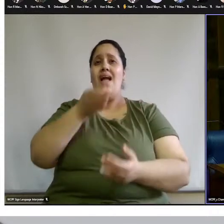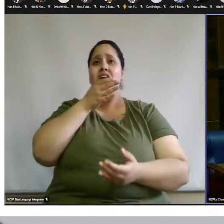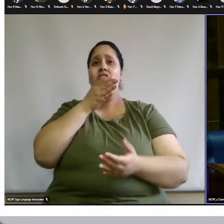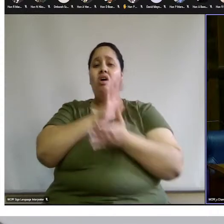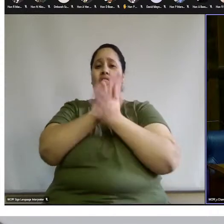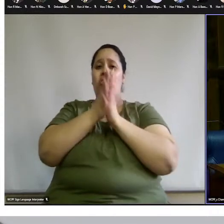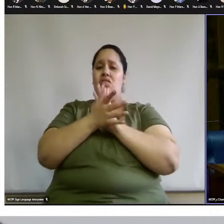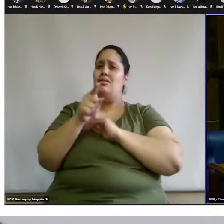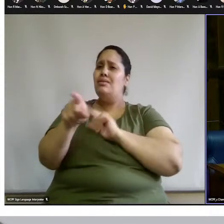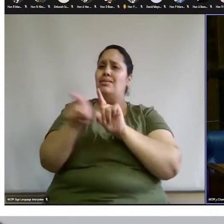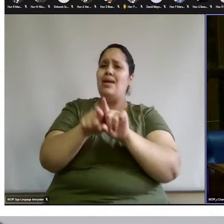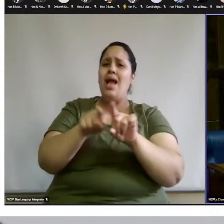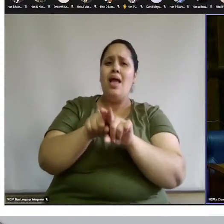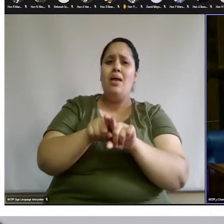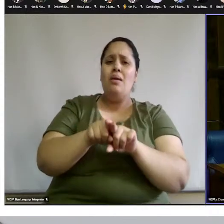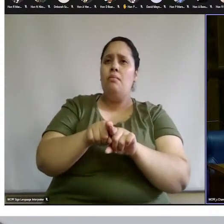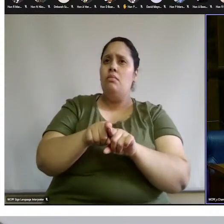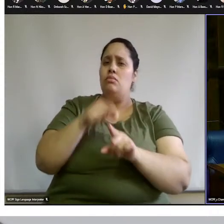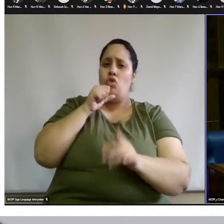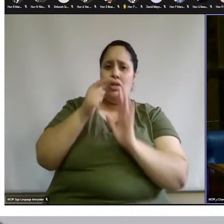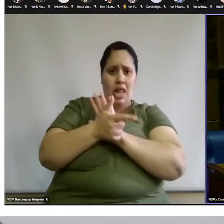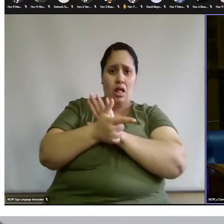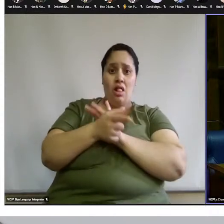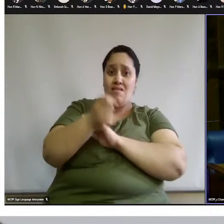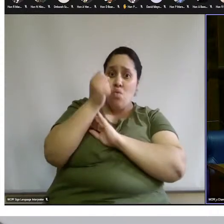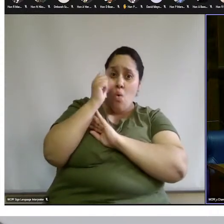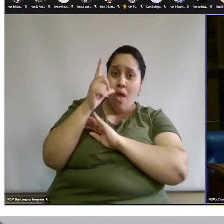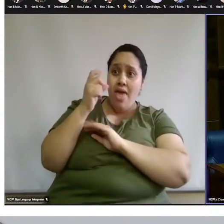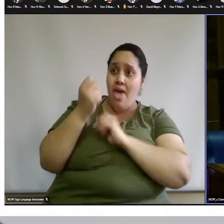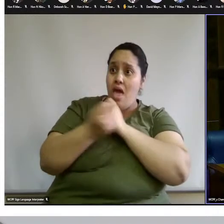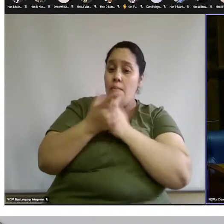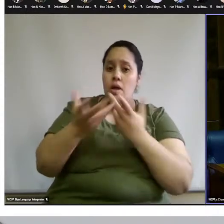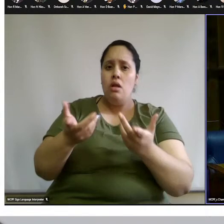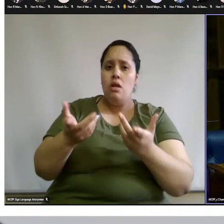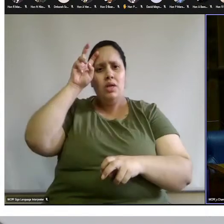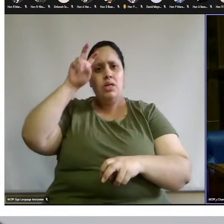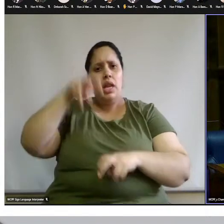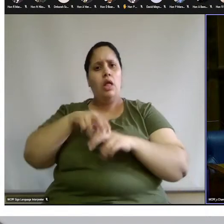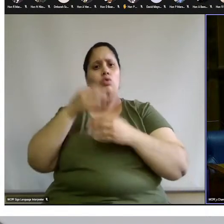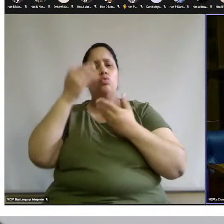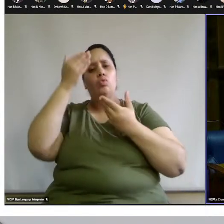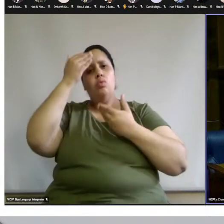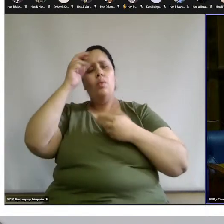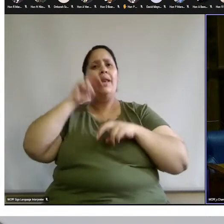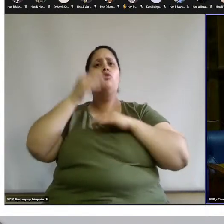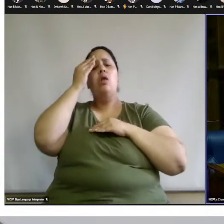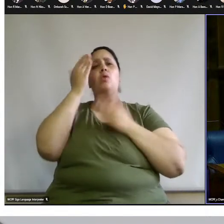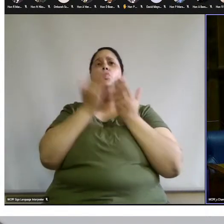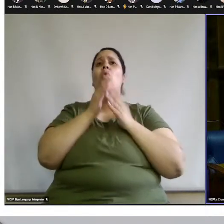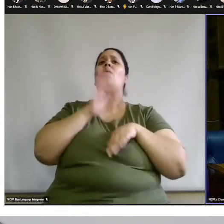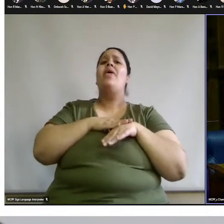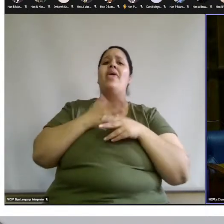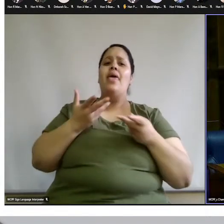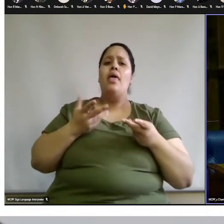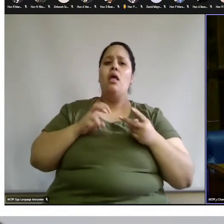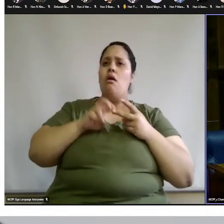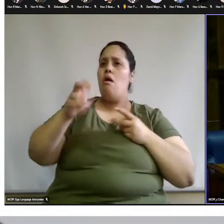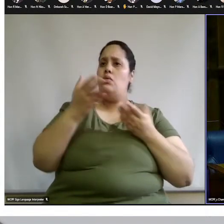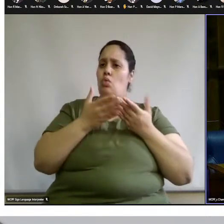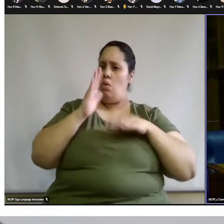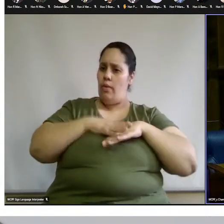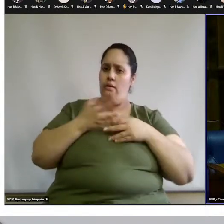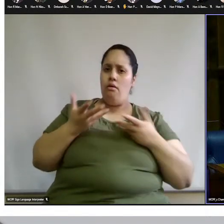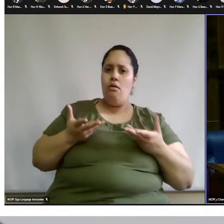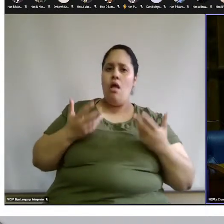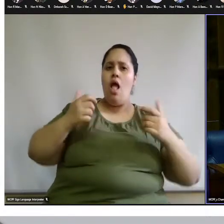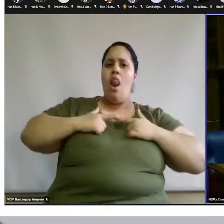illegal. If you are aware of it, please, we need to know the school, the children, where they go to school, where they